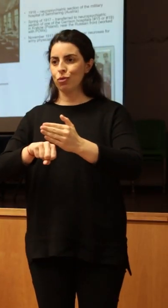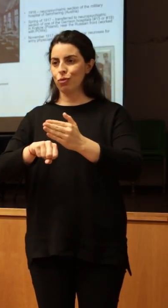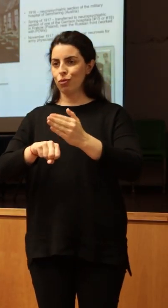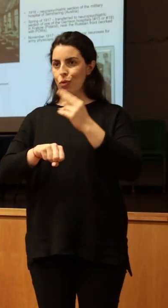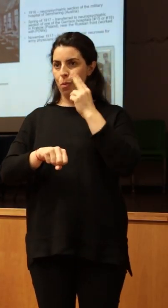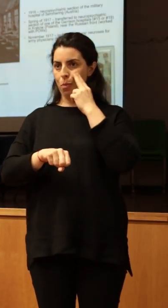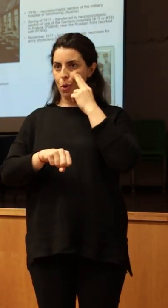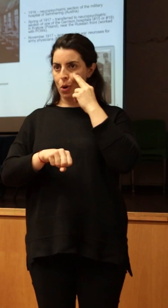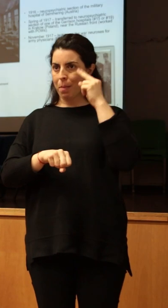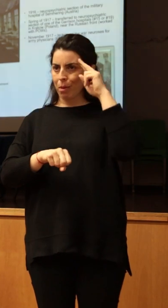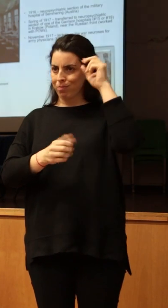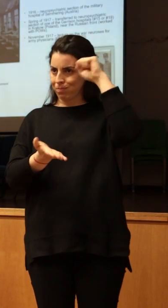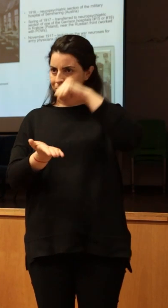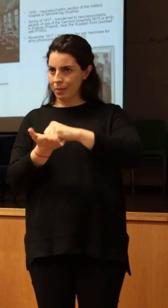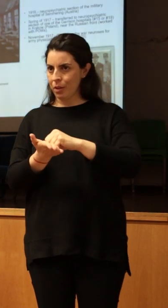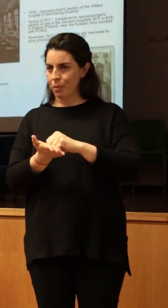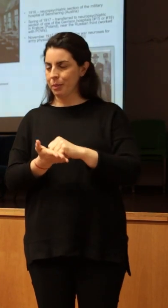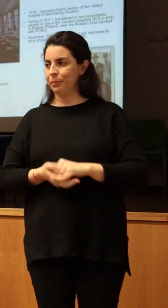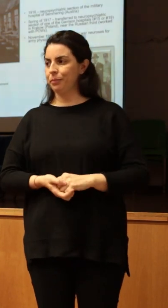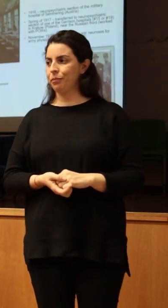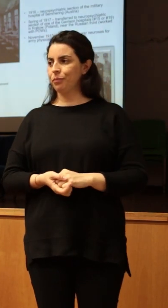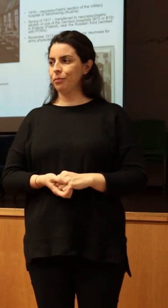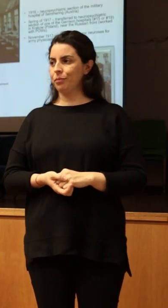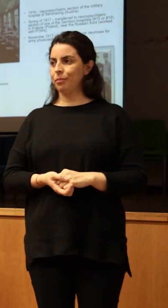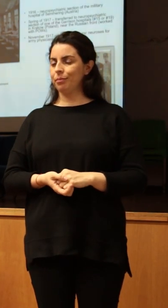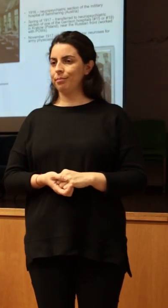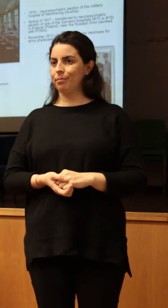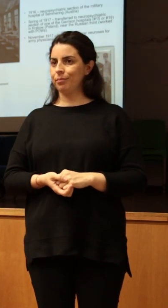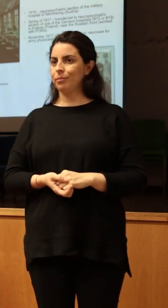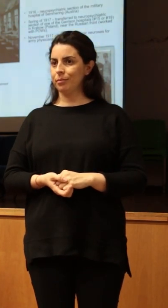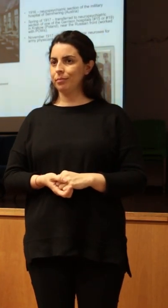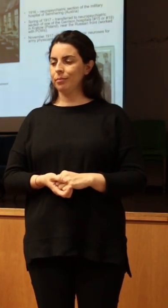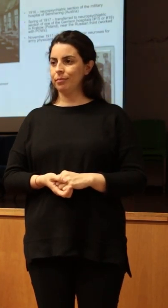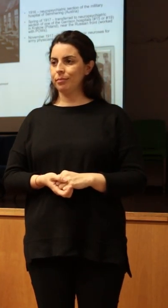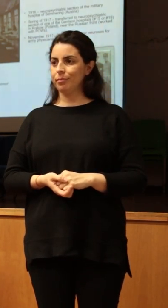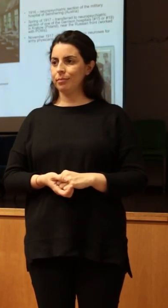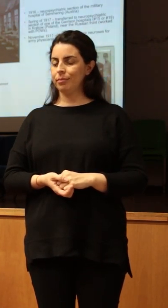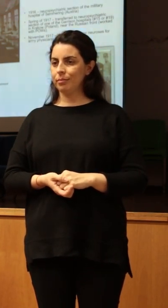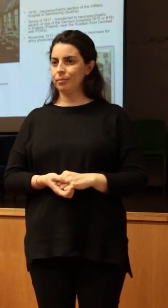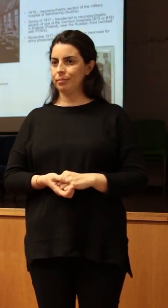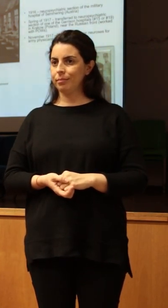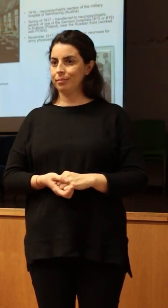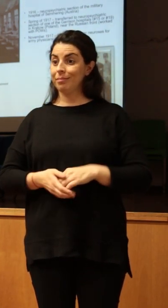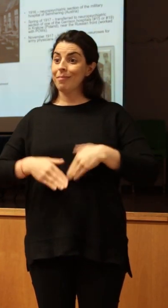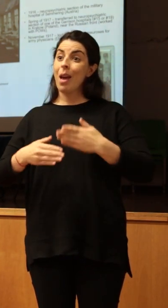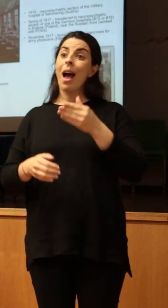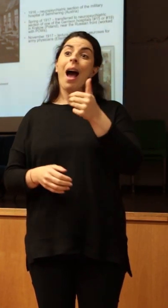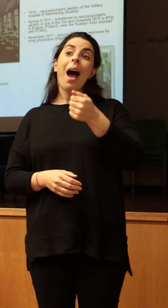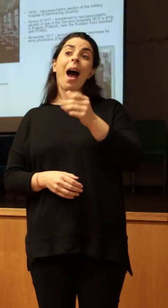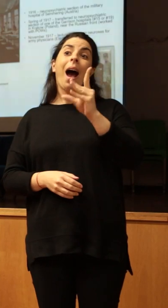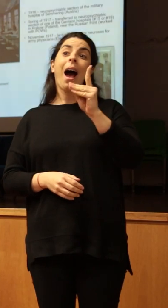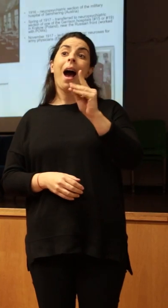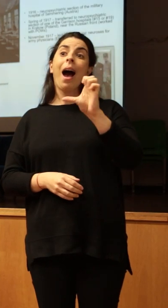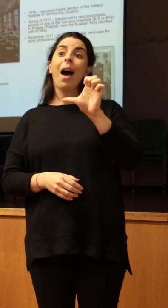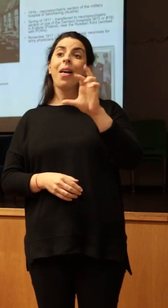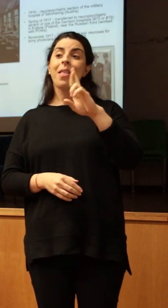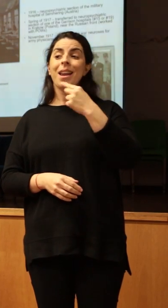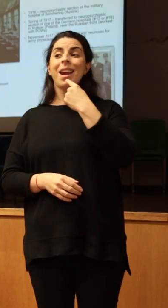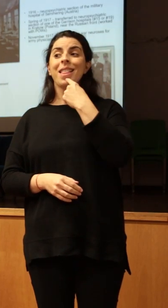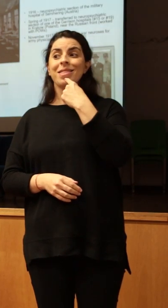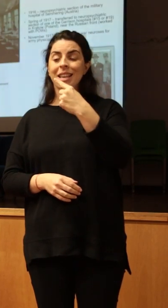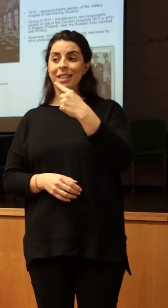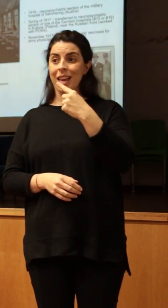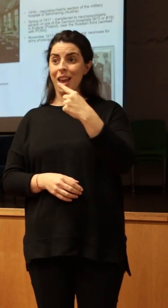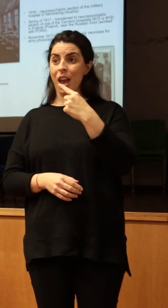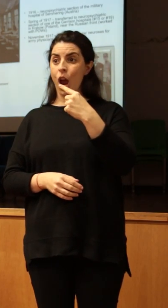disorder. Estrés post-traumático. So Adler called it shell shock. Adler lo llamaba